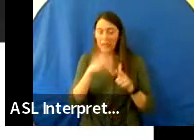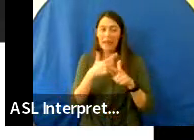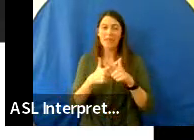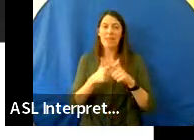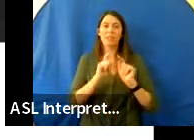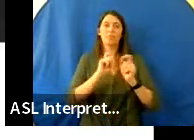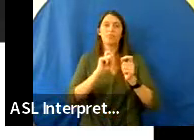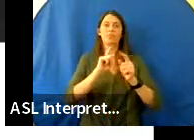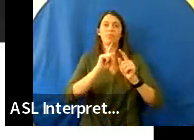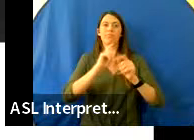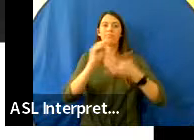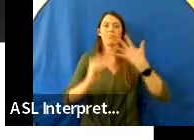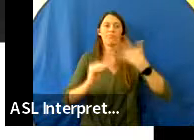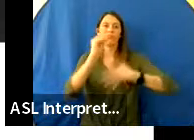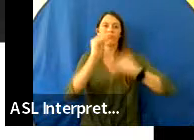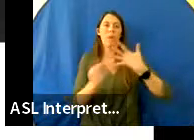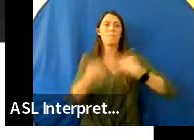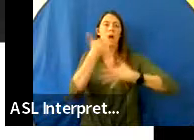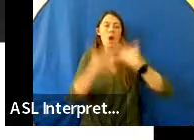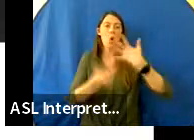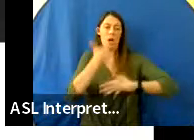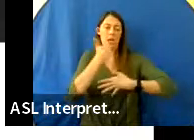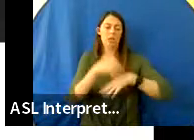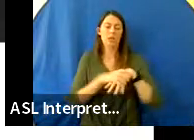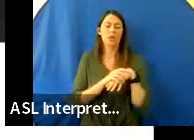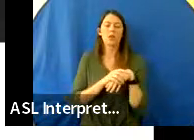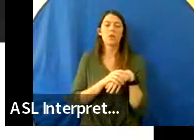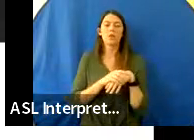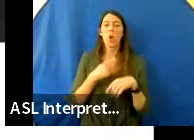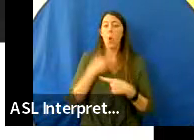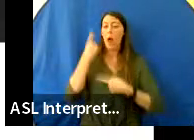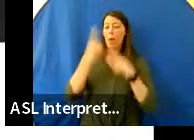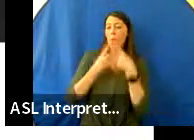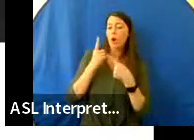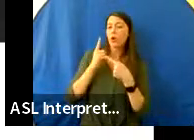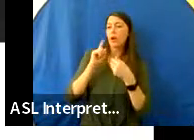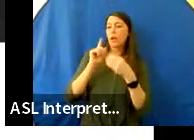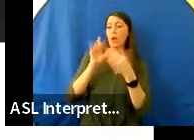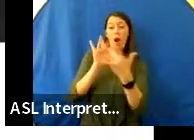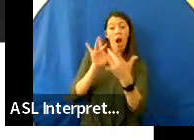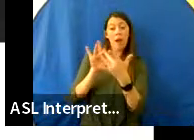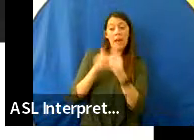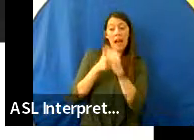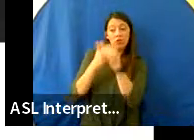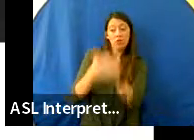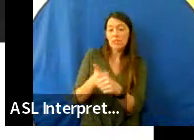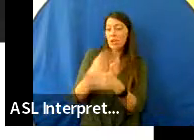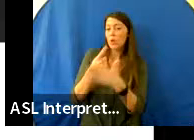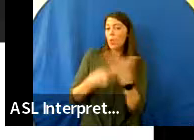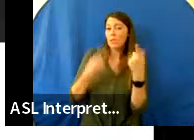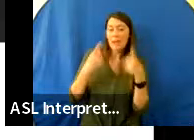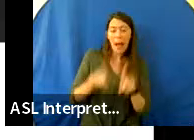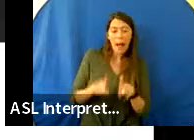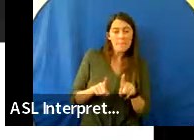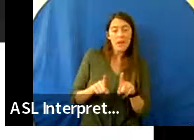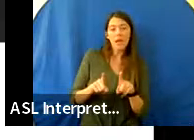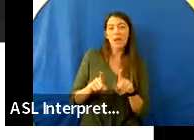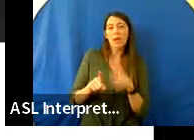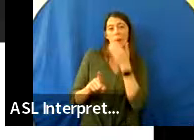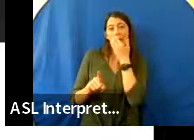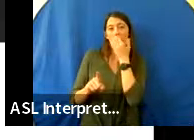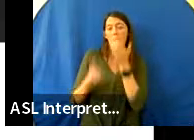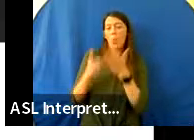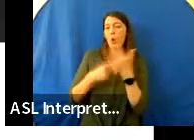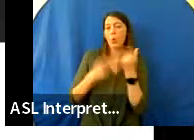is, where will that happen? How will that happen? Are those some collective conversations that we want to be